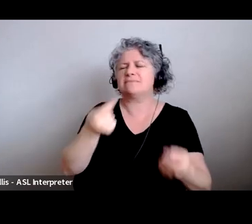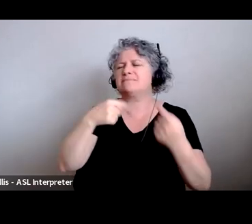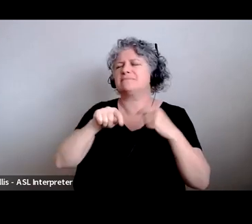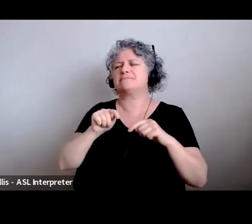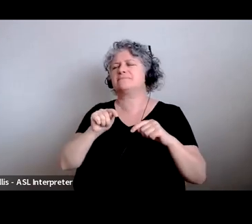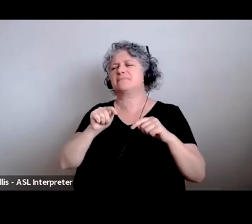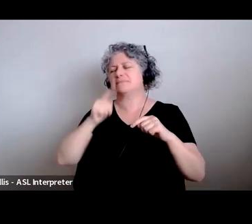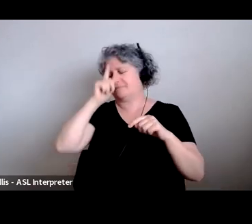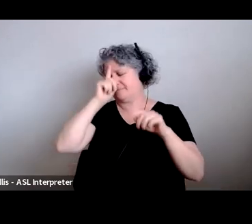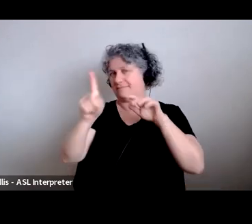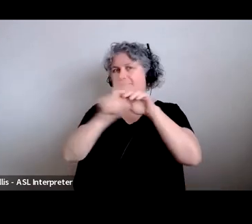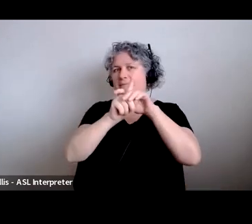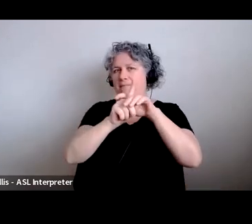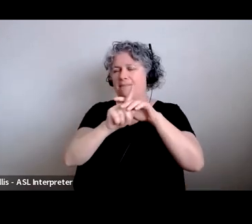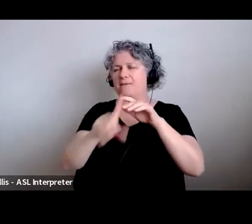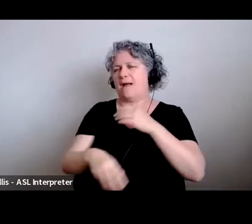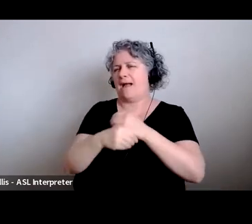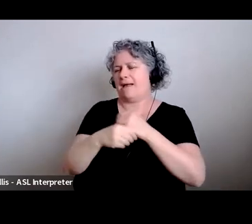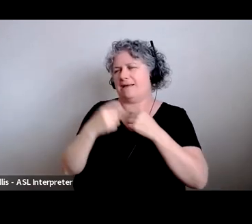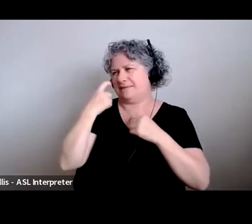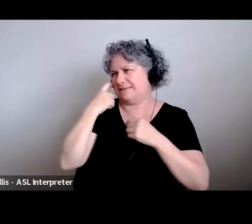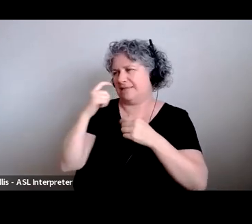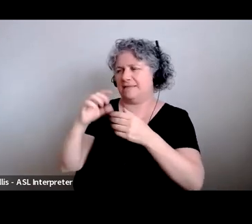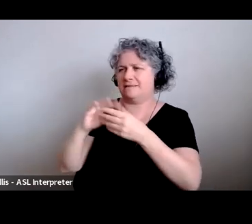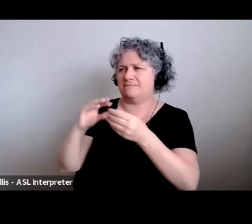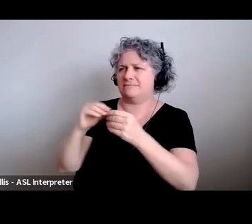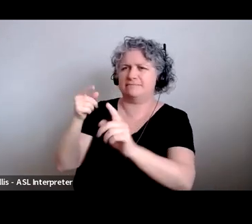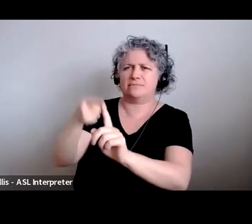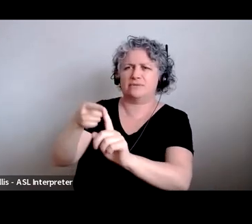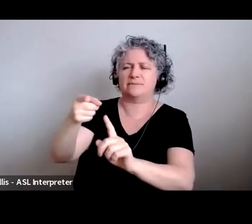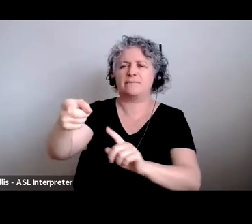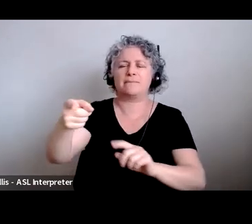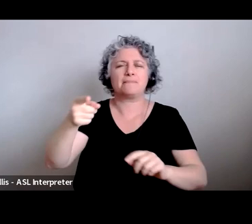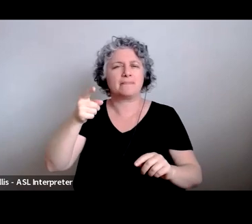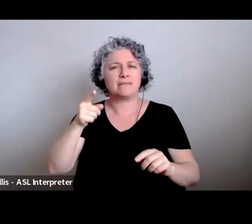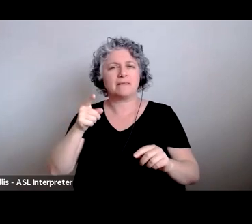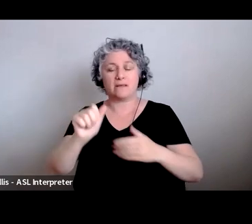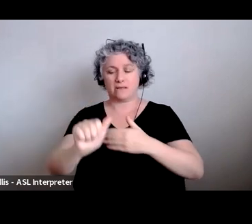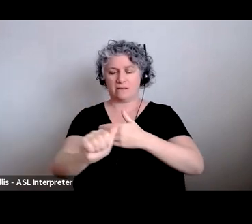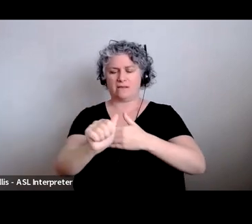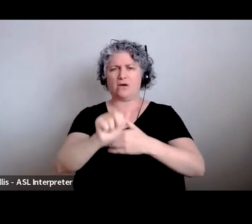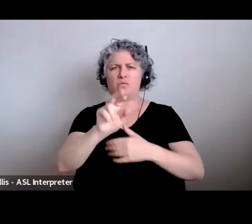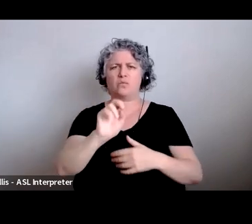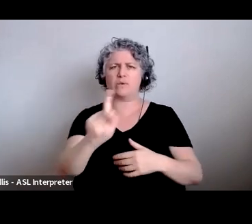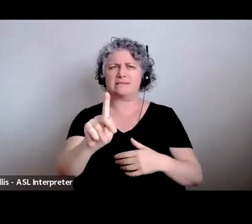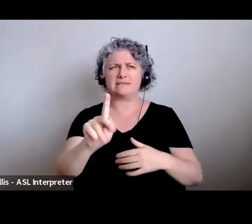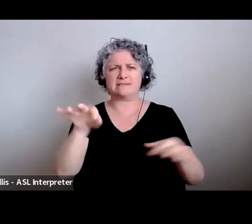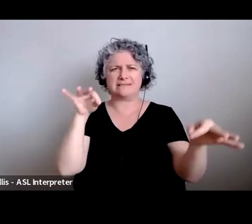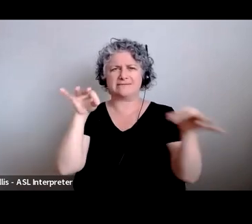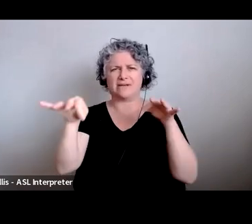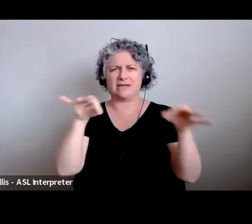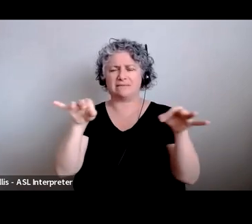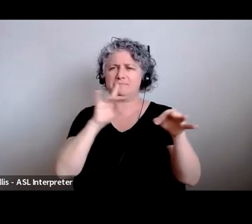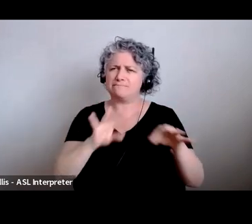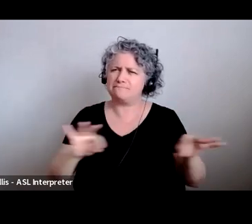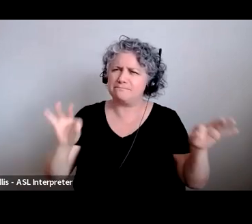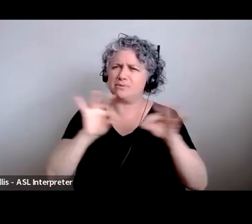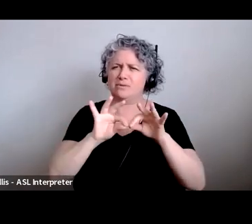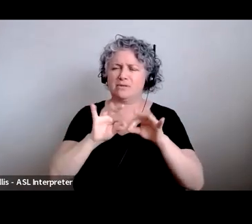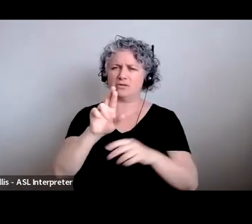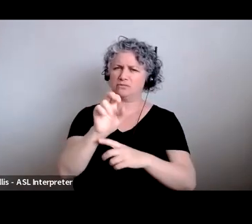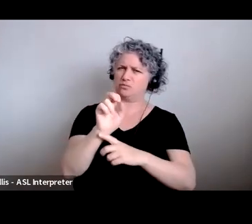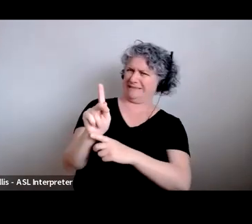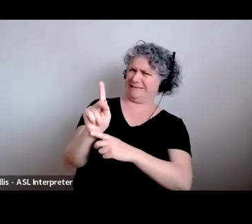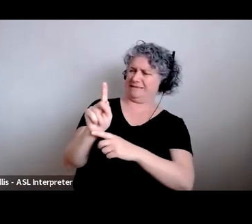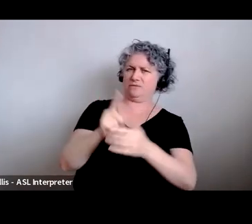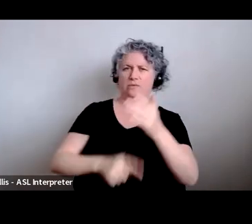remember my point, which is in terms, I think defining risk is important. Like, what do we mean? Because